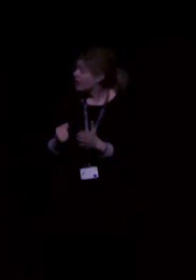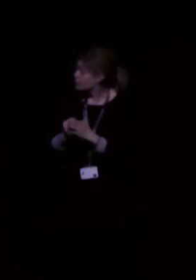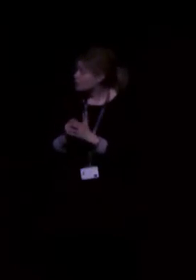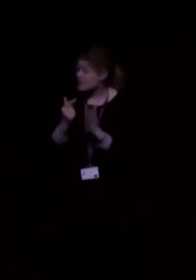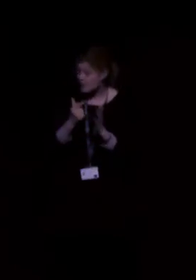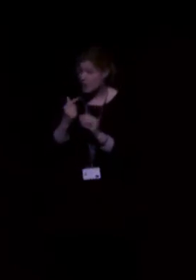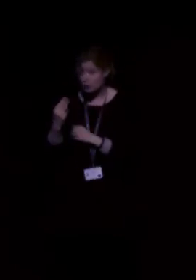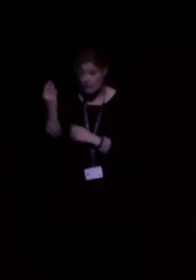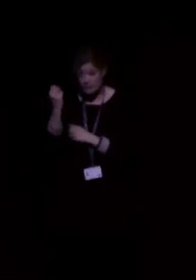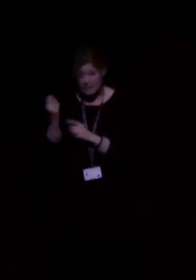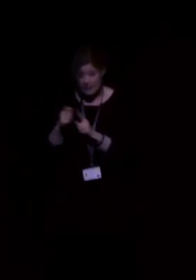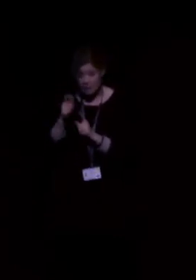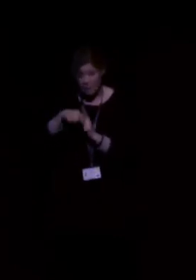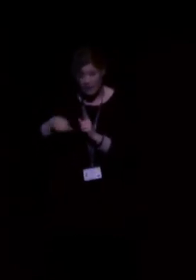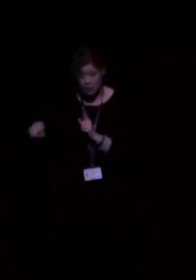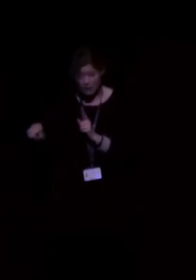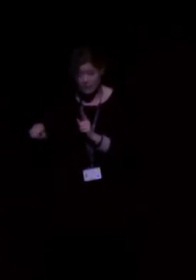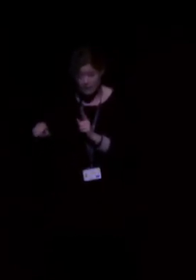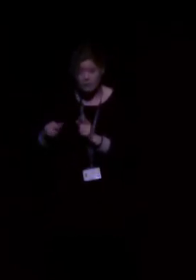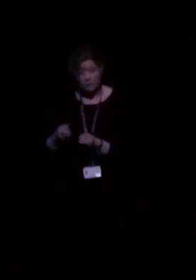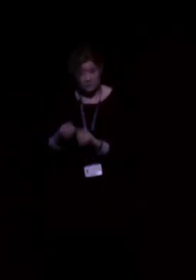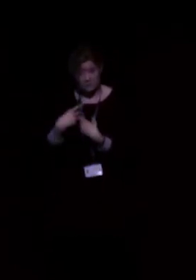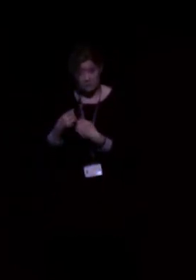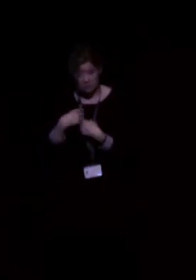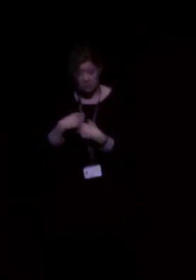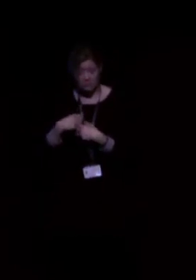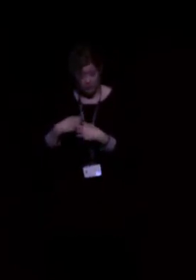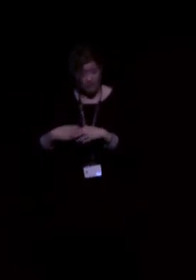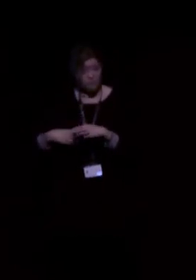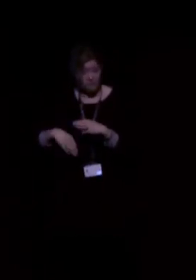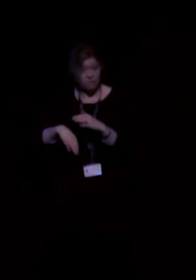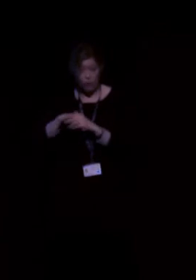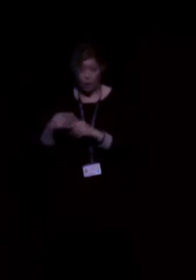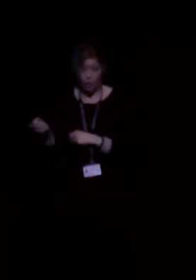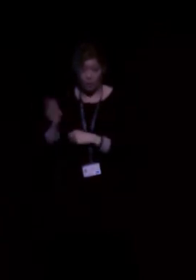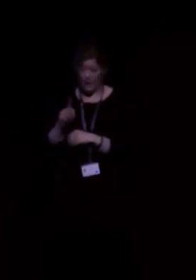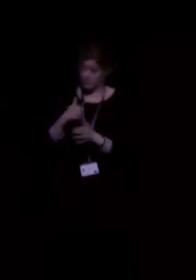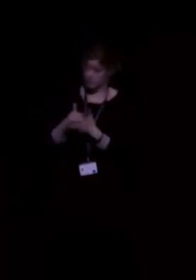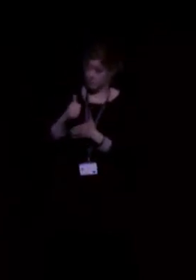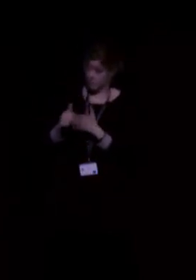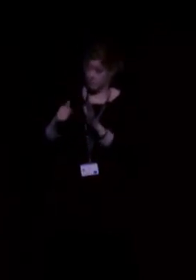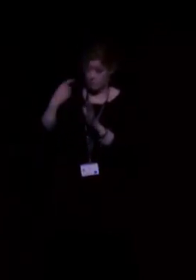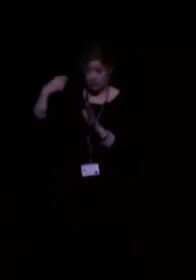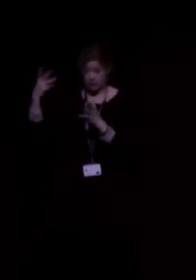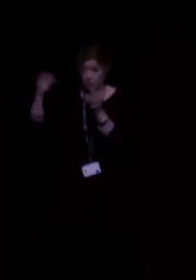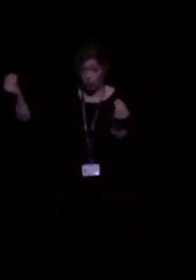of patients in one series reporting complete cessation of the tinnitus.